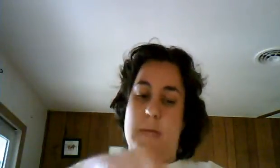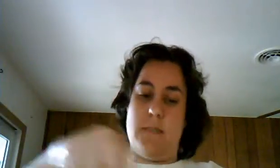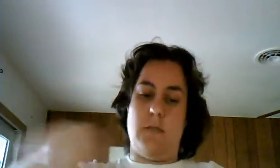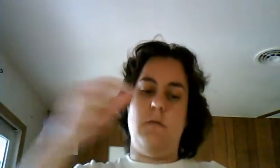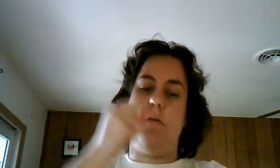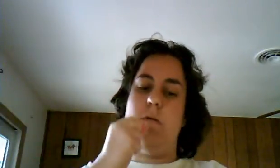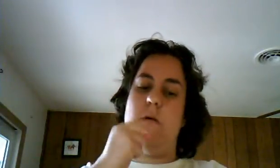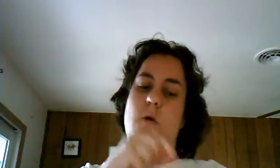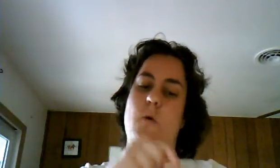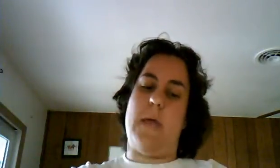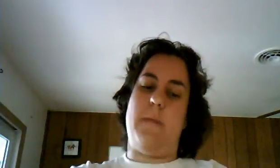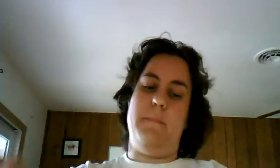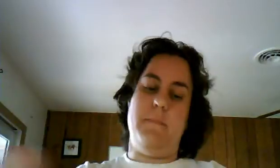Pencil, right.